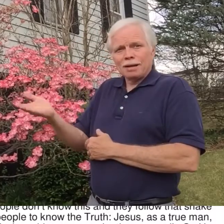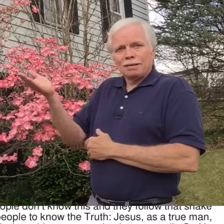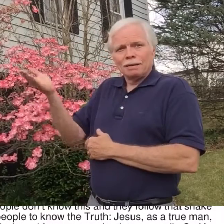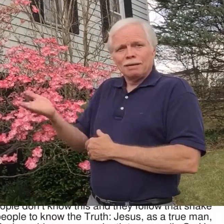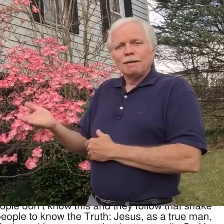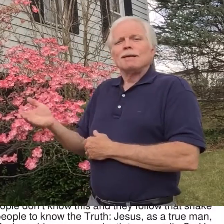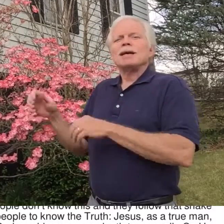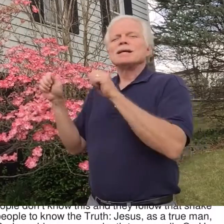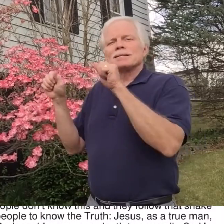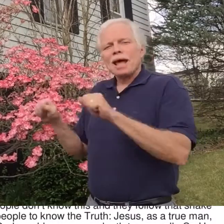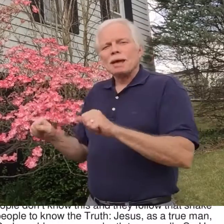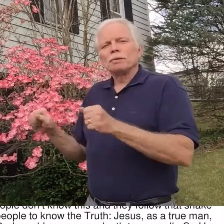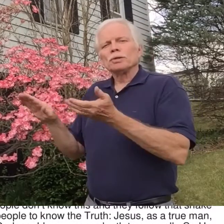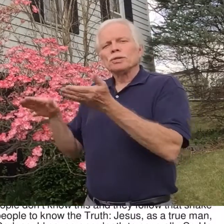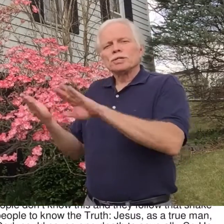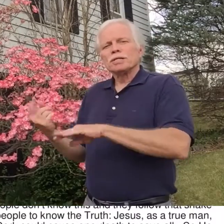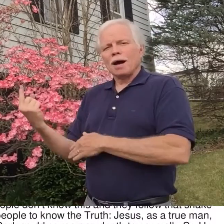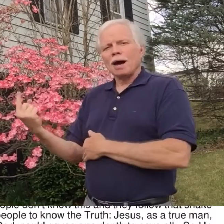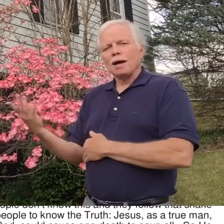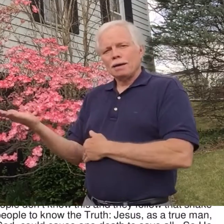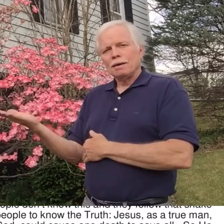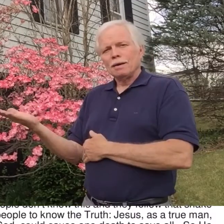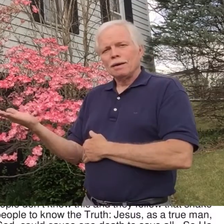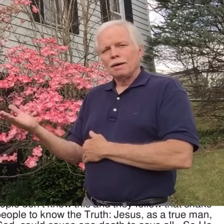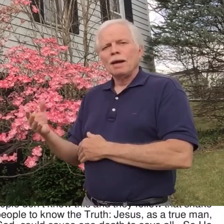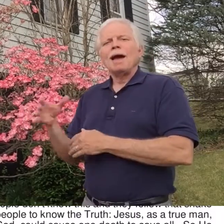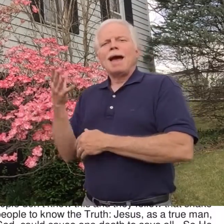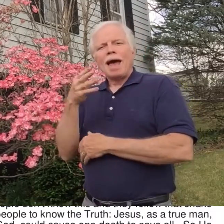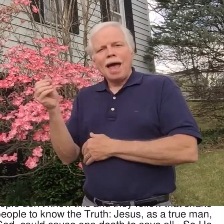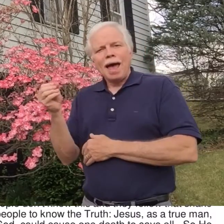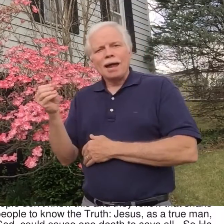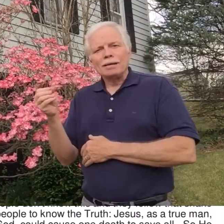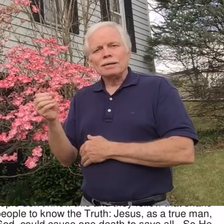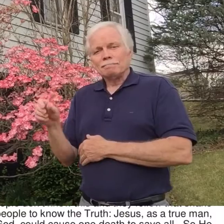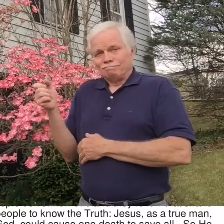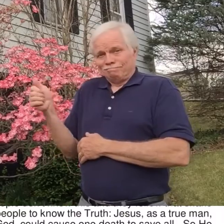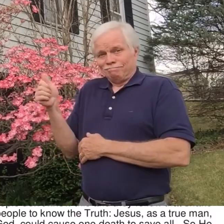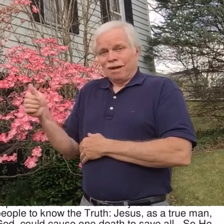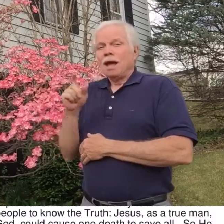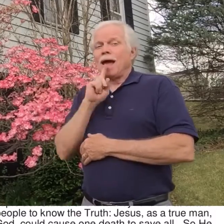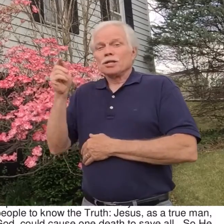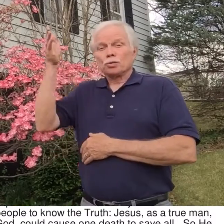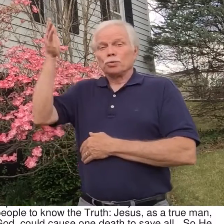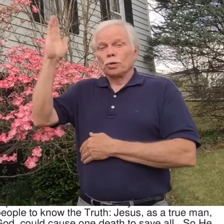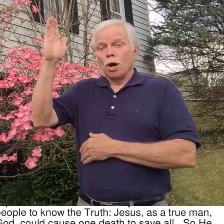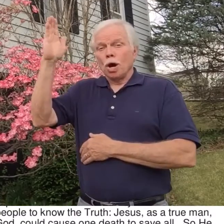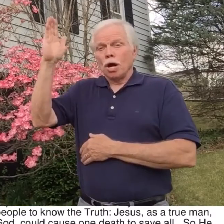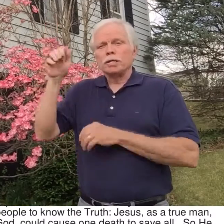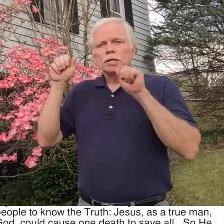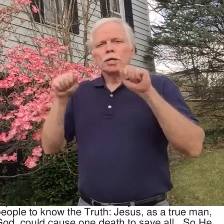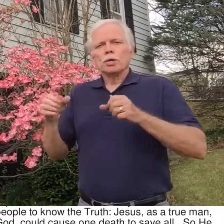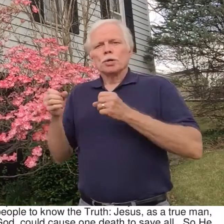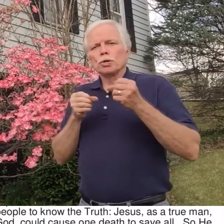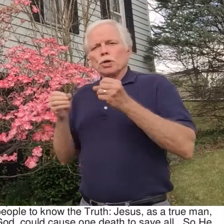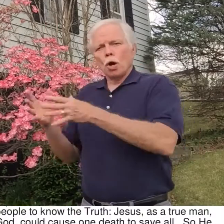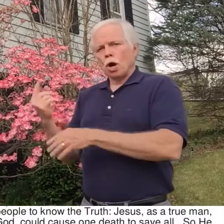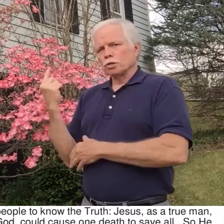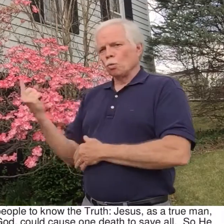is able to die and as true God could cause